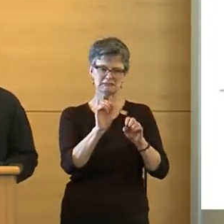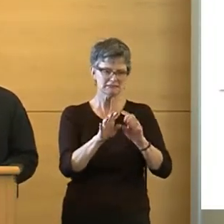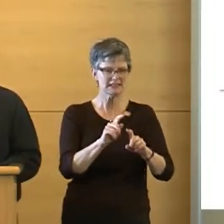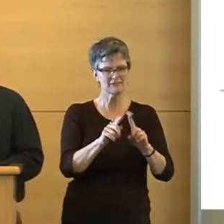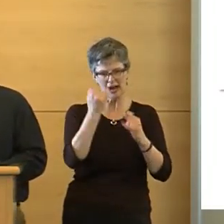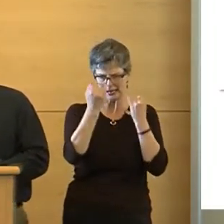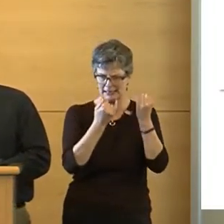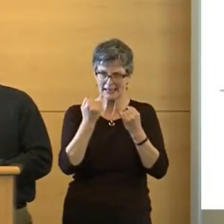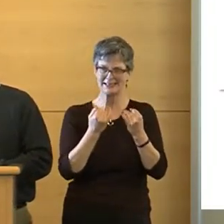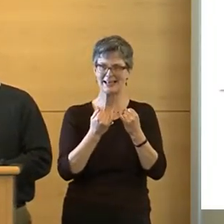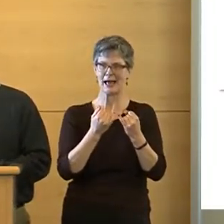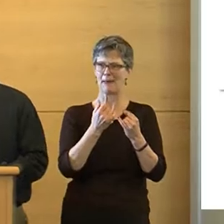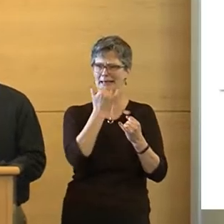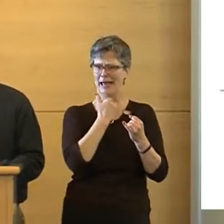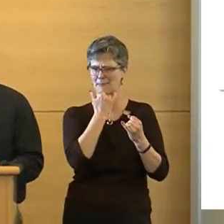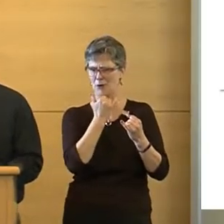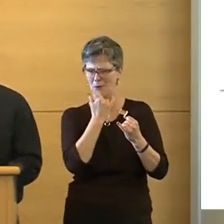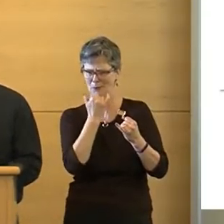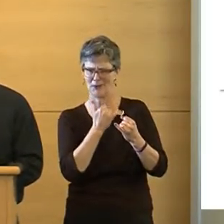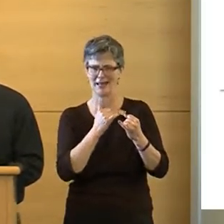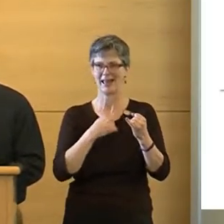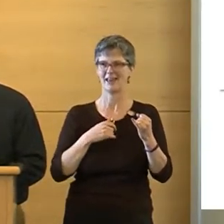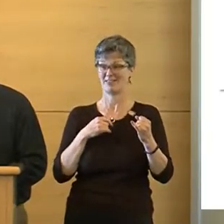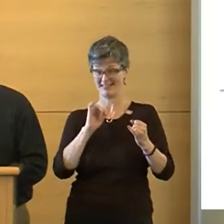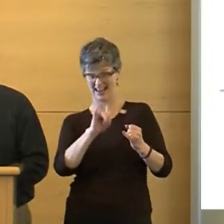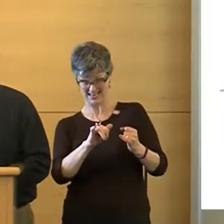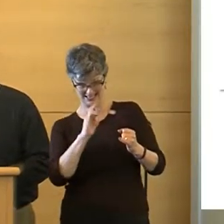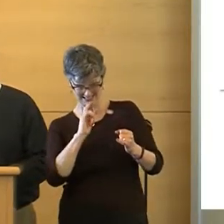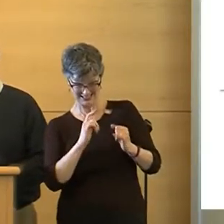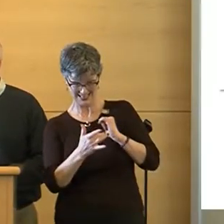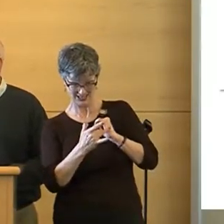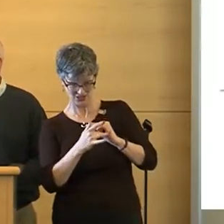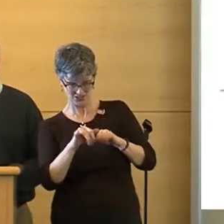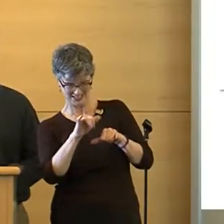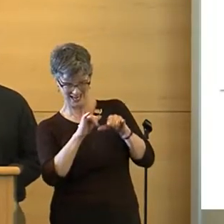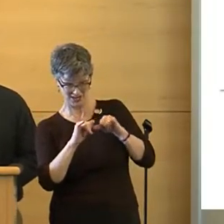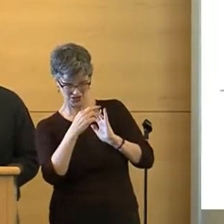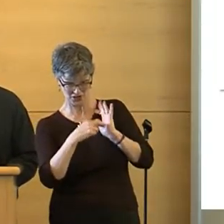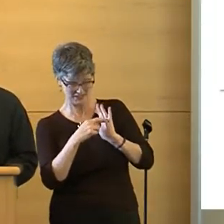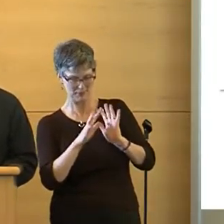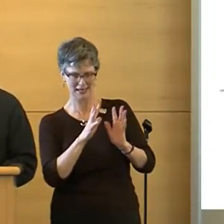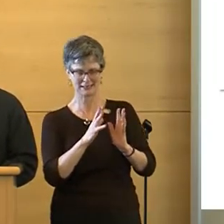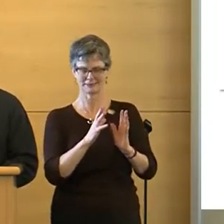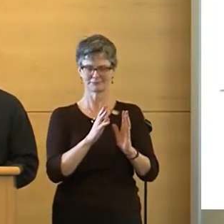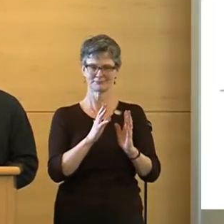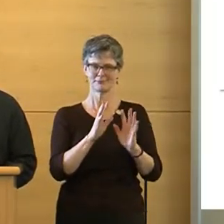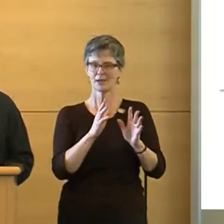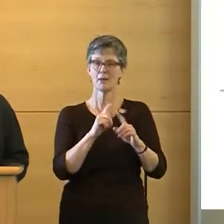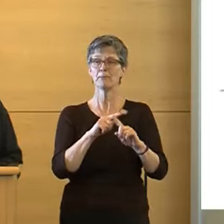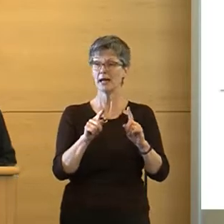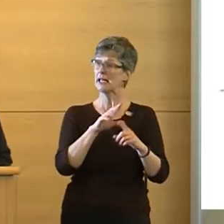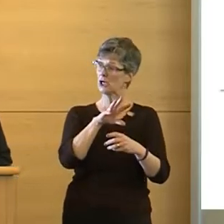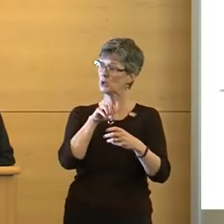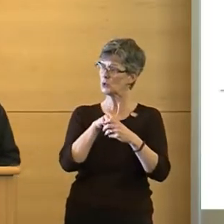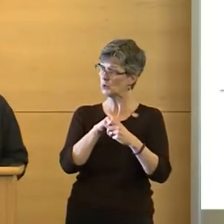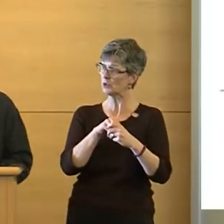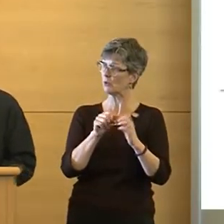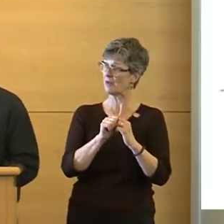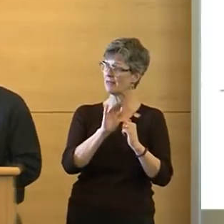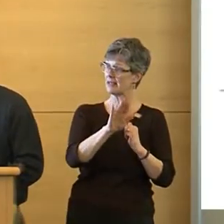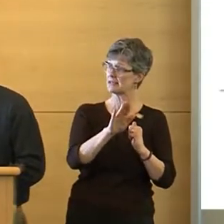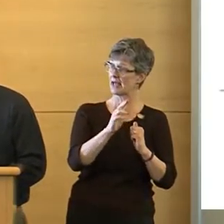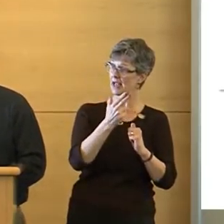internet. There was a 1.1 that I don't know if that still exists, but 1.2 is still out there. And it really is just Tim Berners-Lee kind